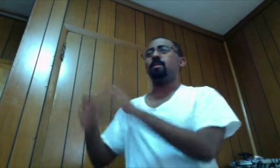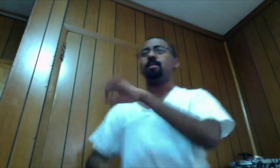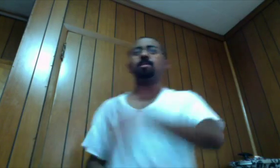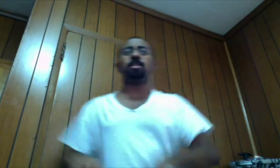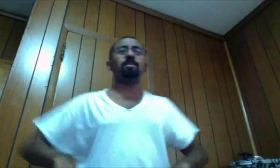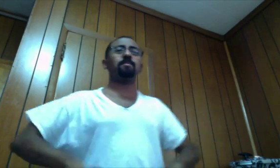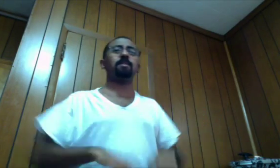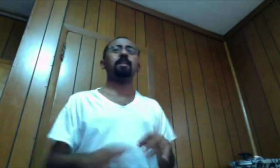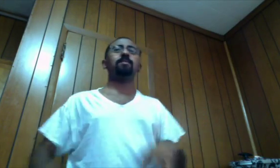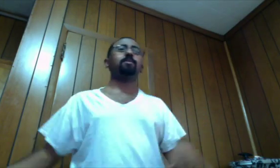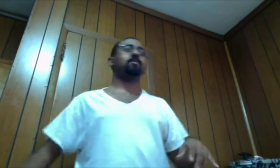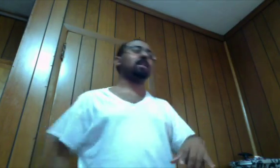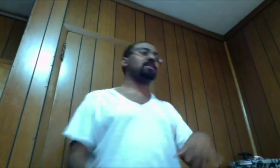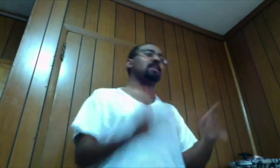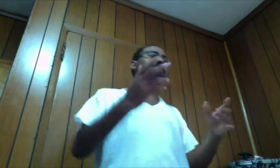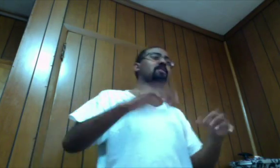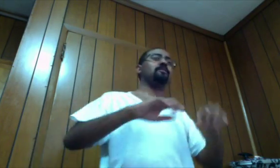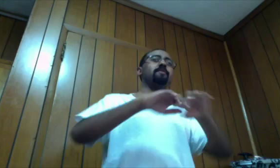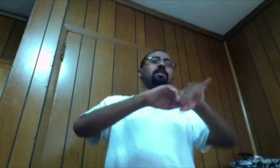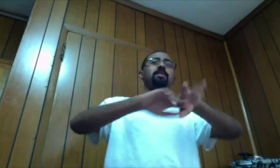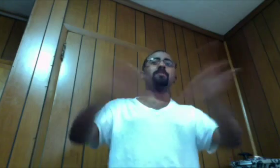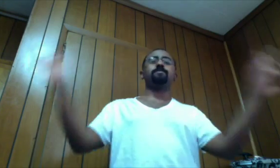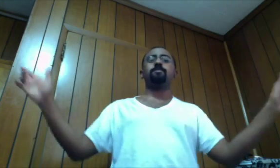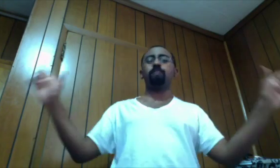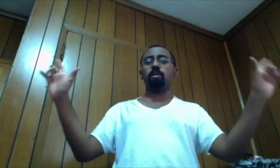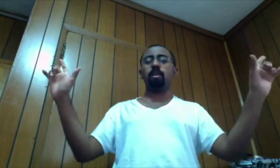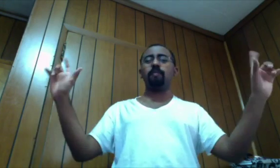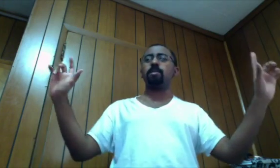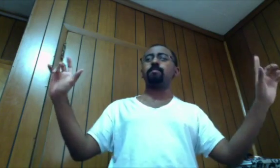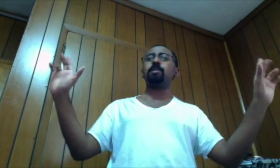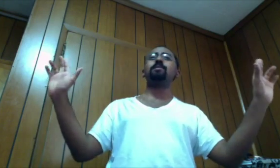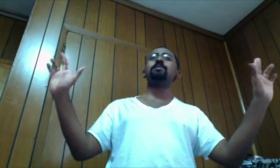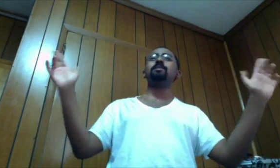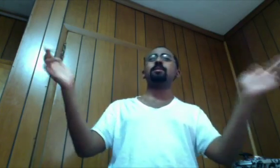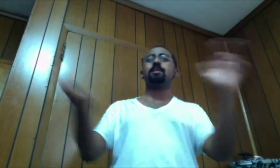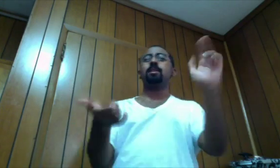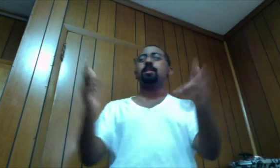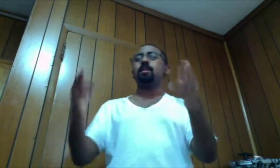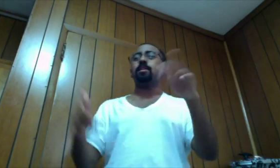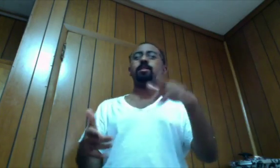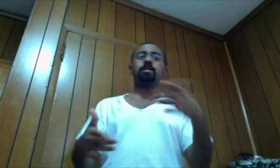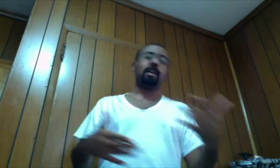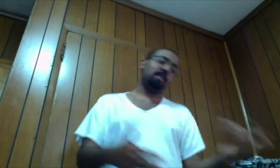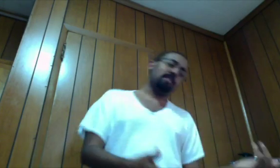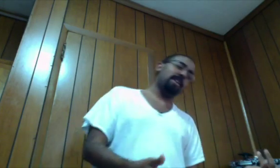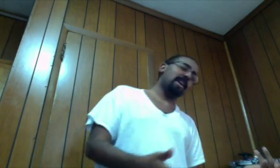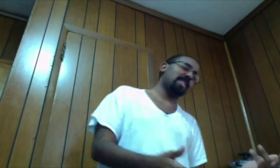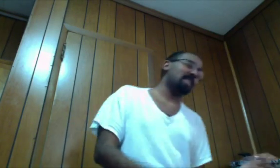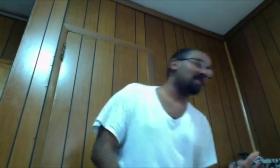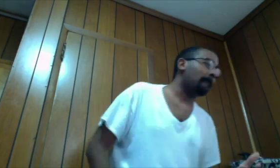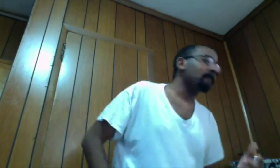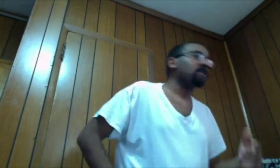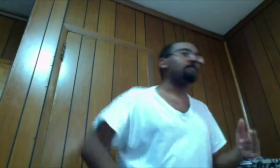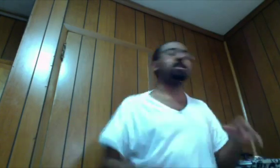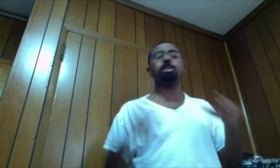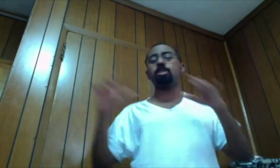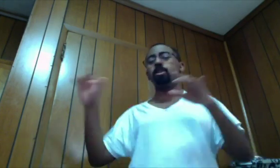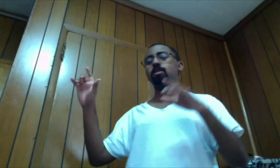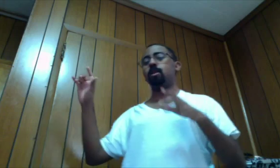then when Weiss knocked her off of it, she broke it off into pistols, and then she landed on her ass. But she took